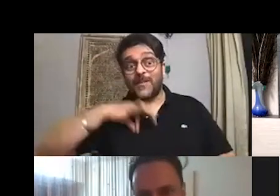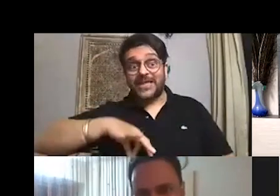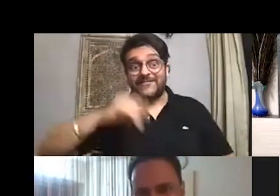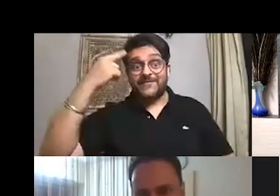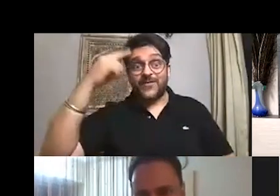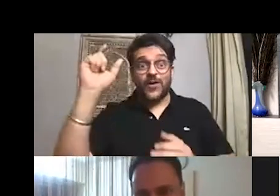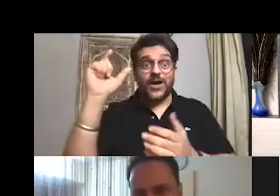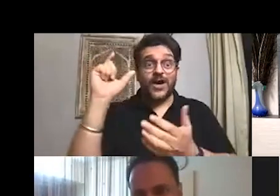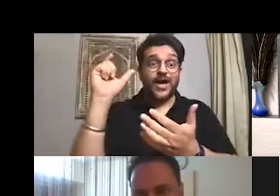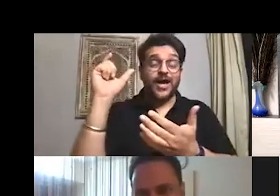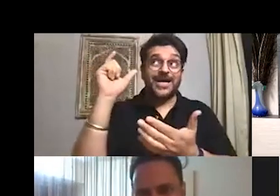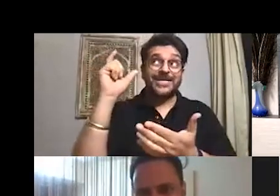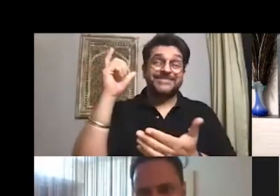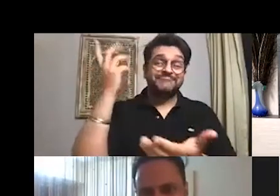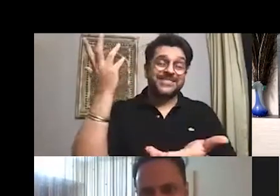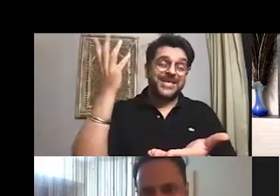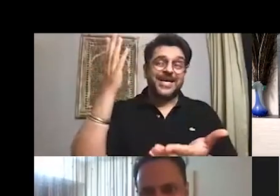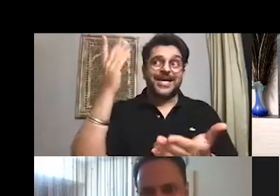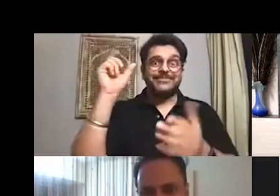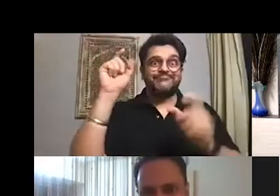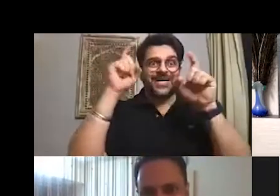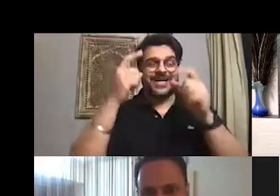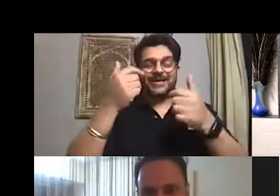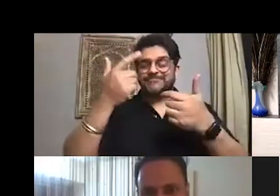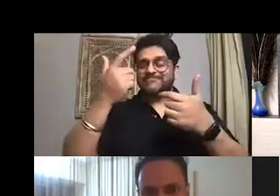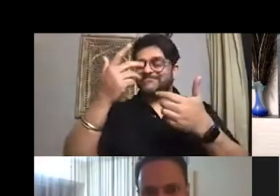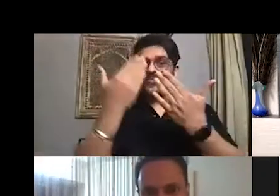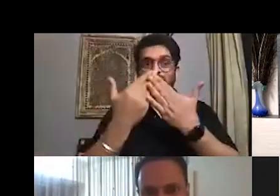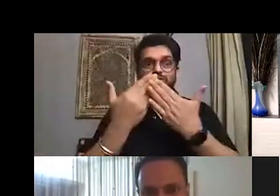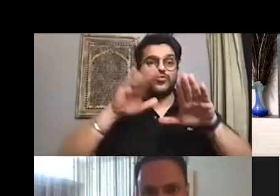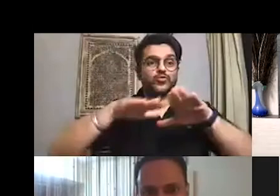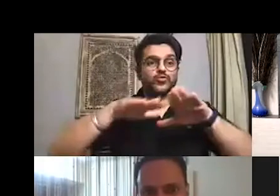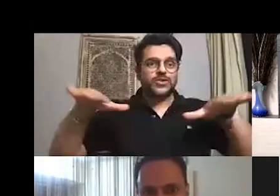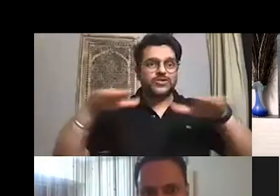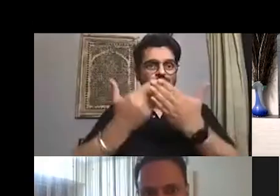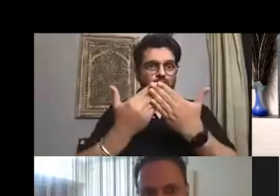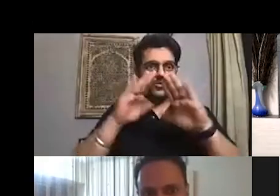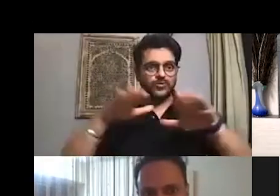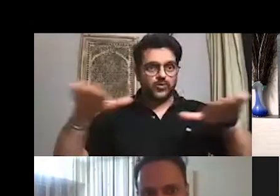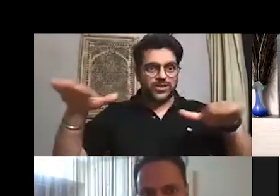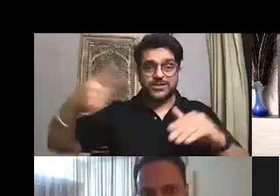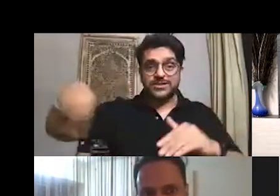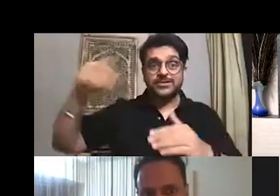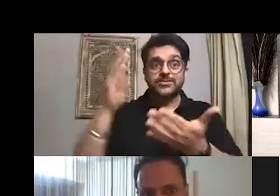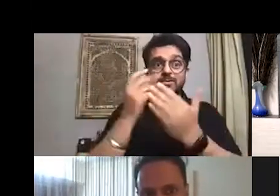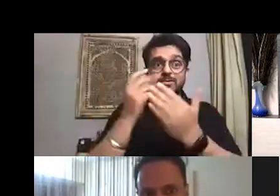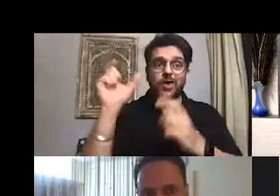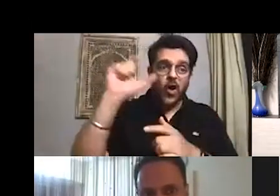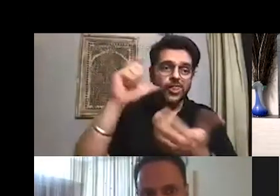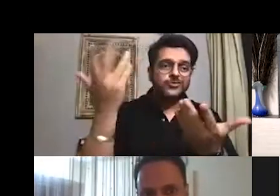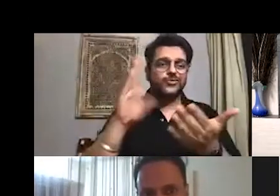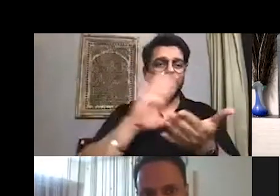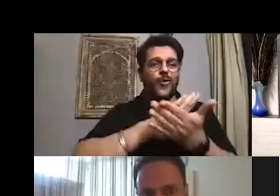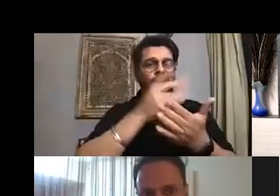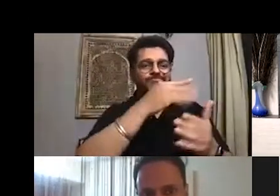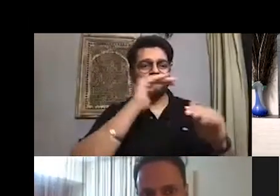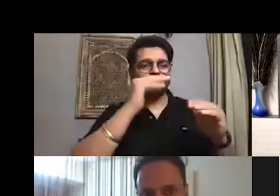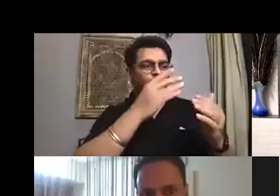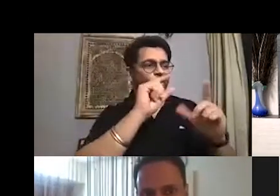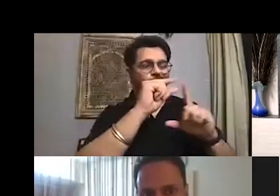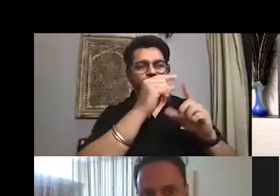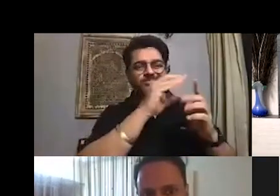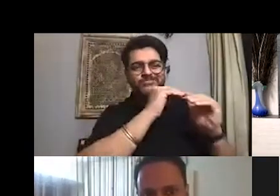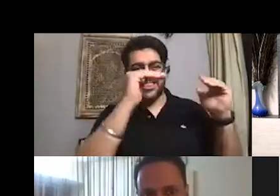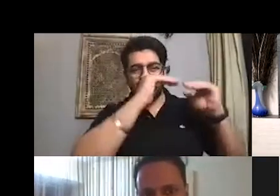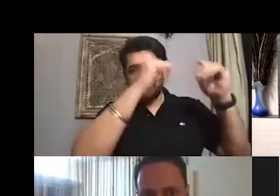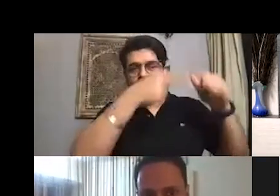And another benefit is like for students in college